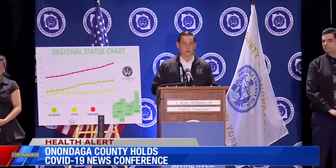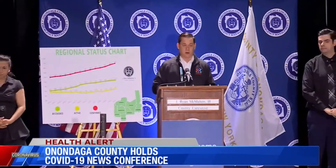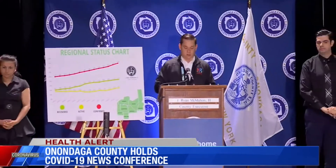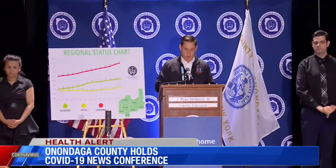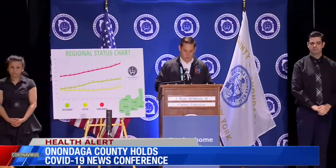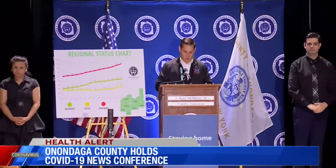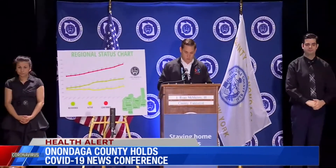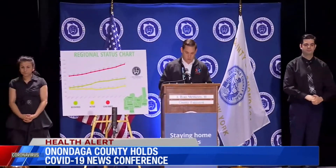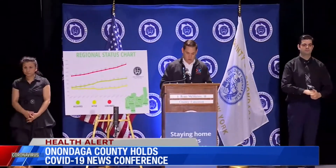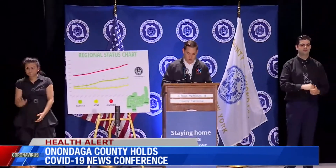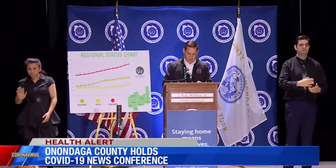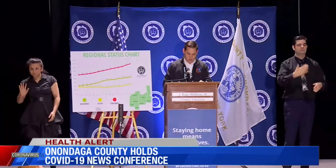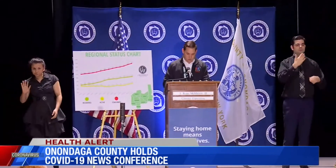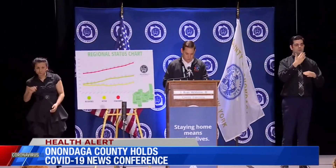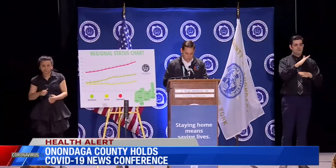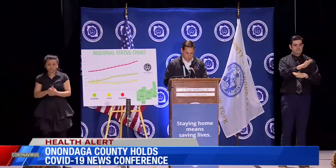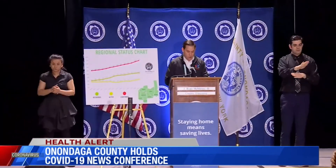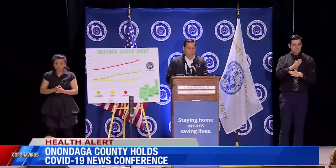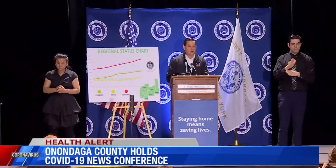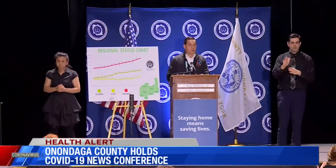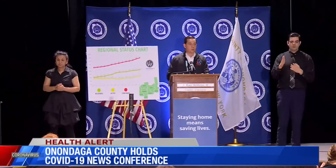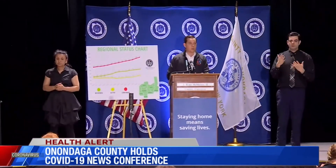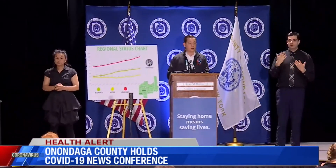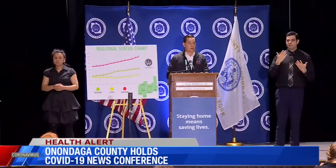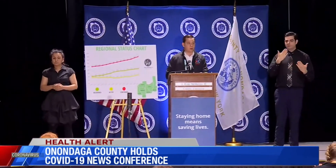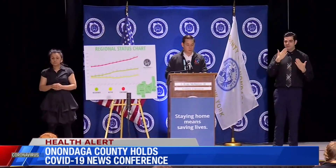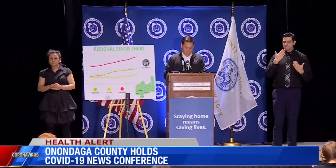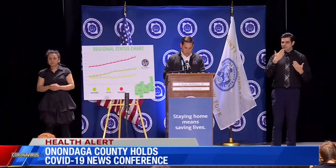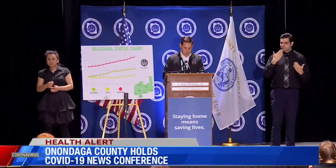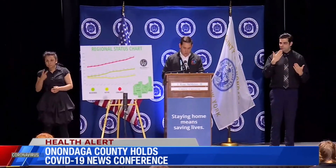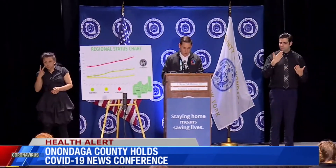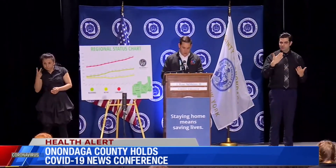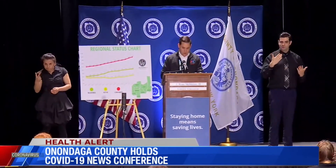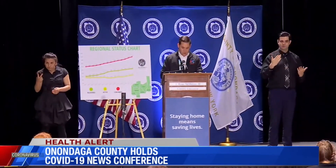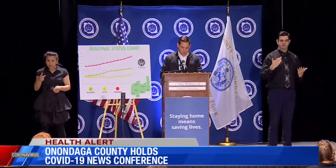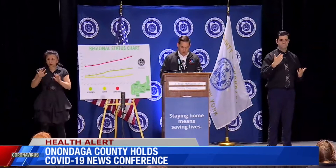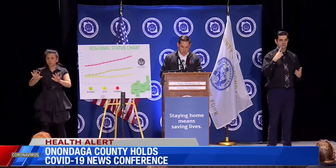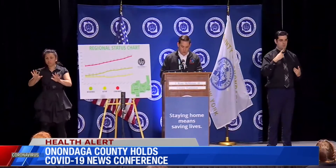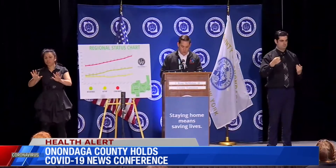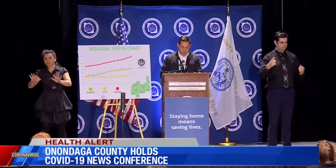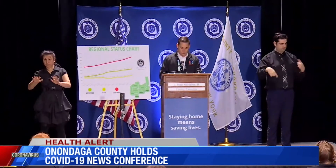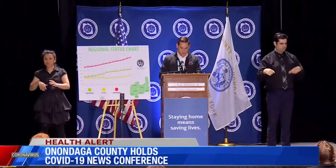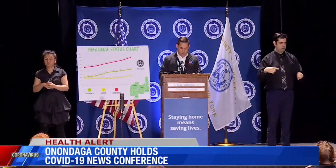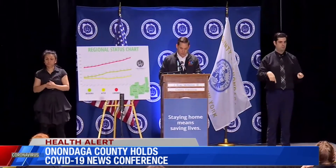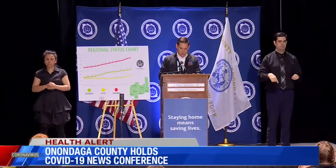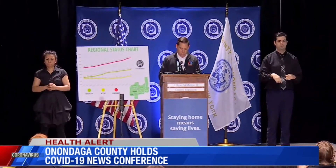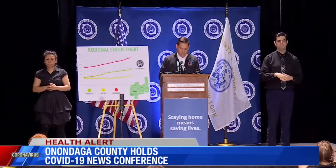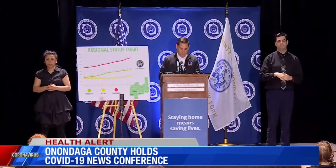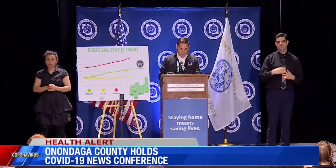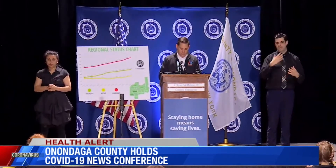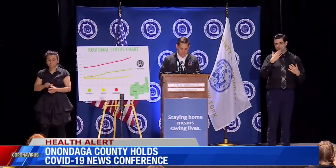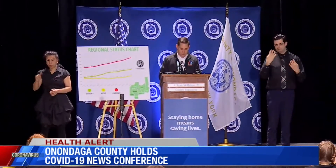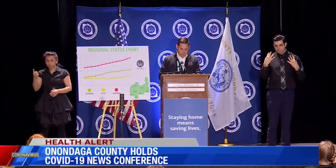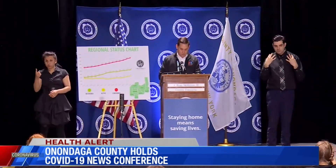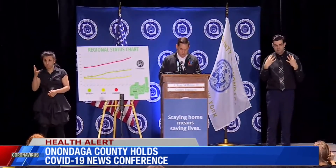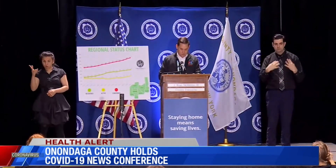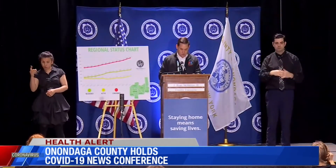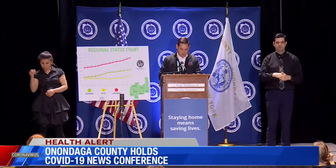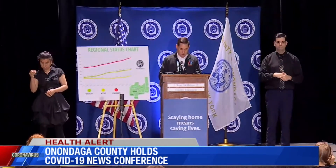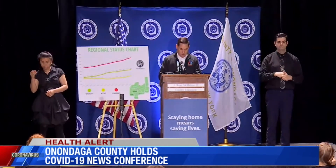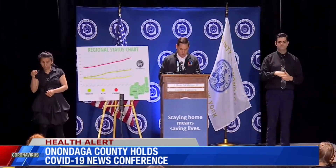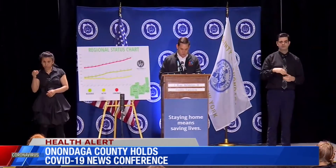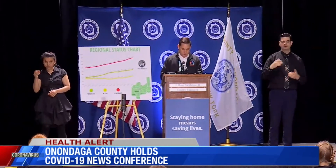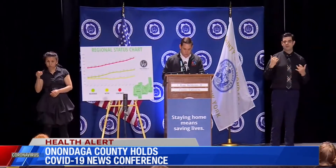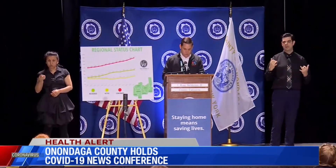Good afternoon, everyone. Thank you for being here. Why don't we go over some data points, hit on some